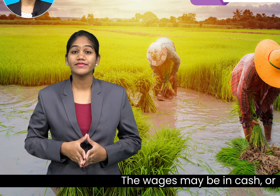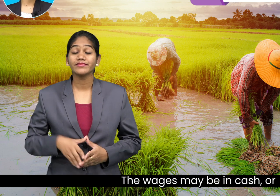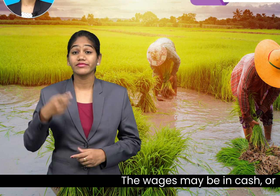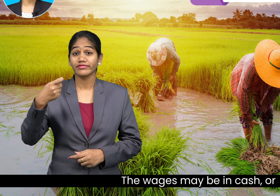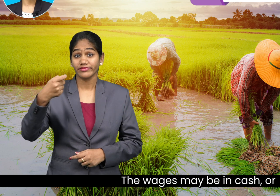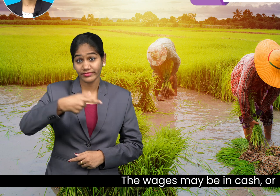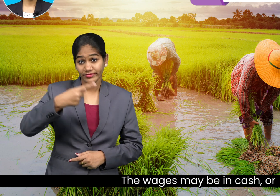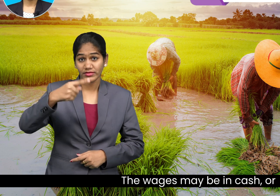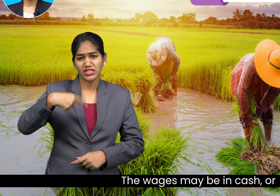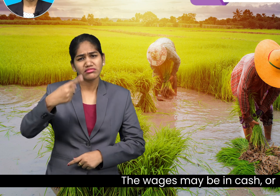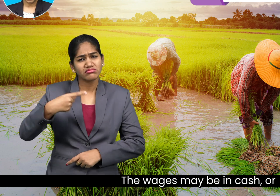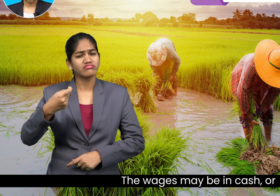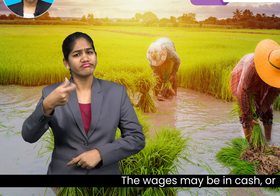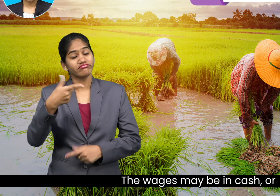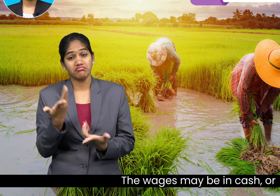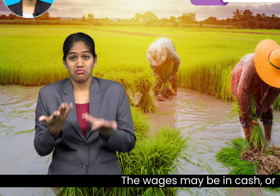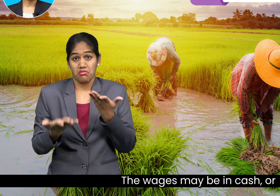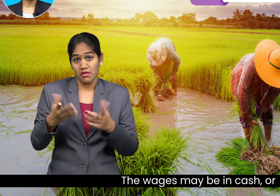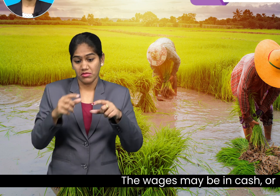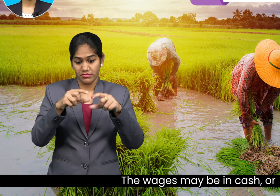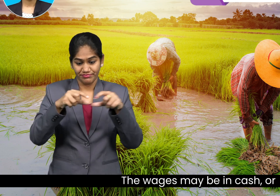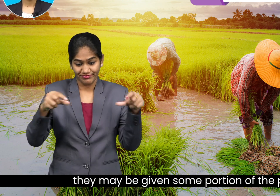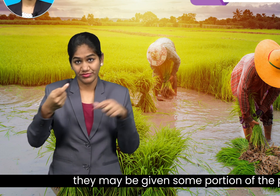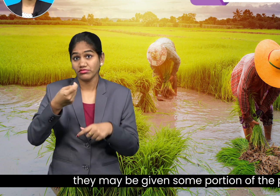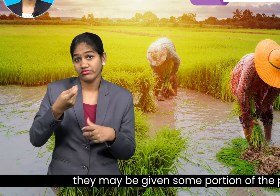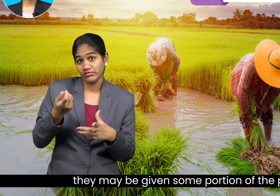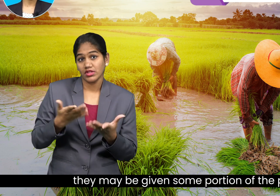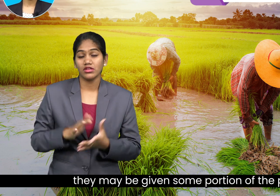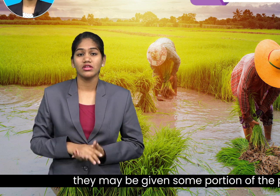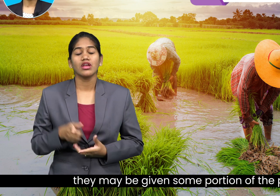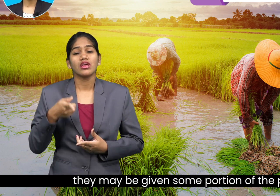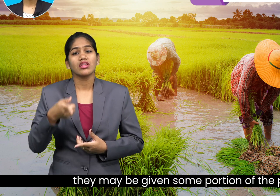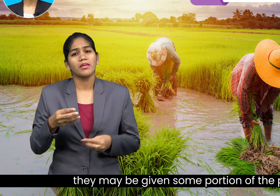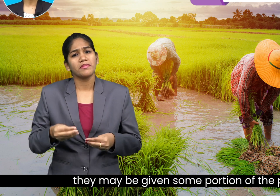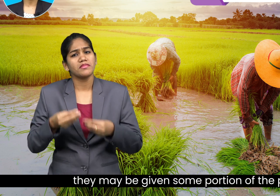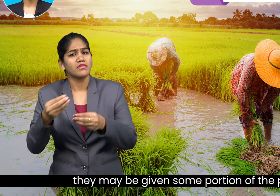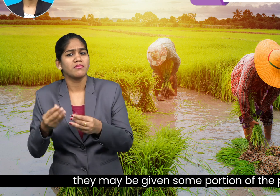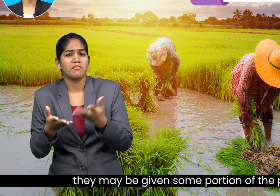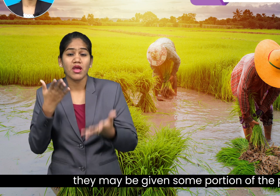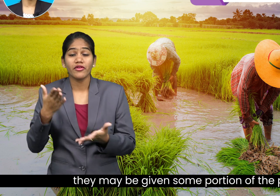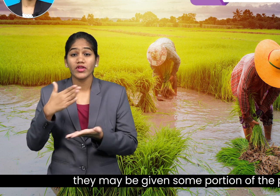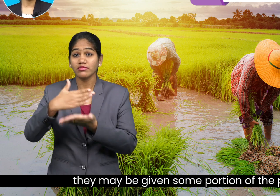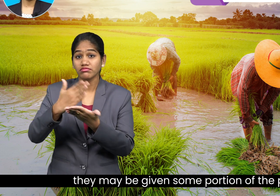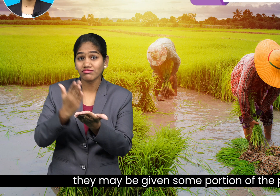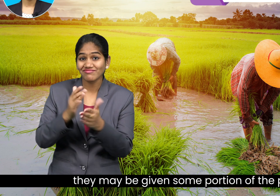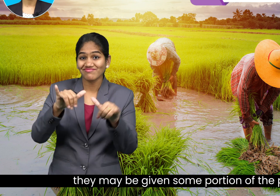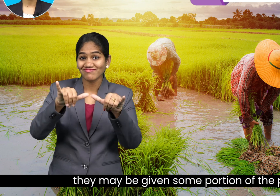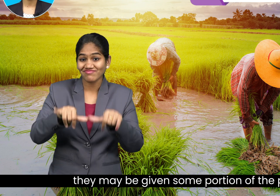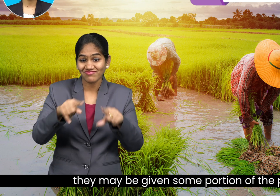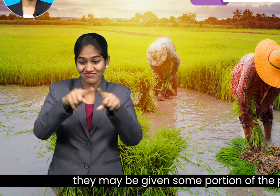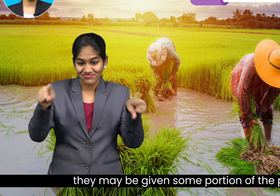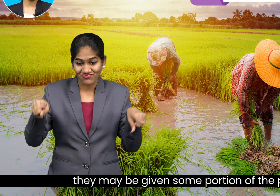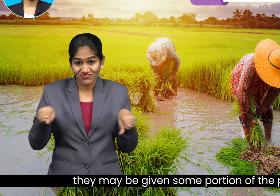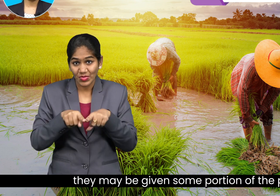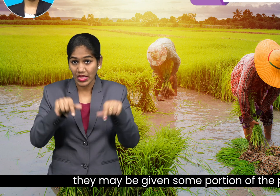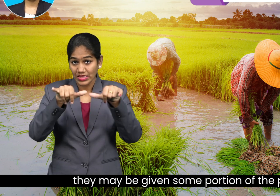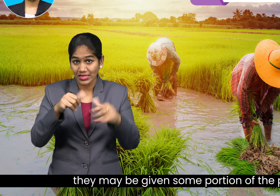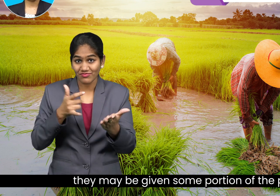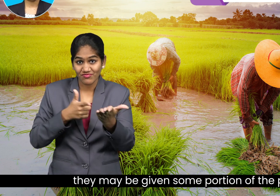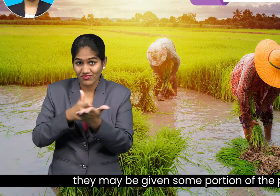The wages may be in cash or they may be given some portion of the